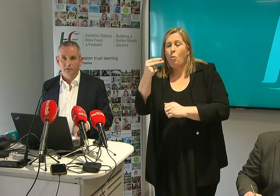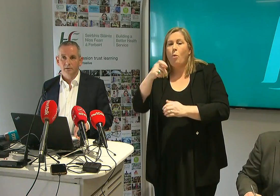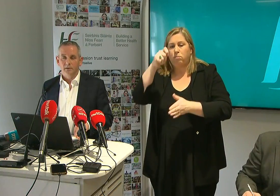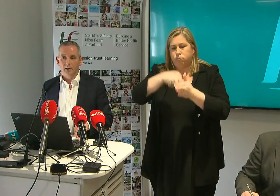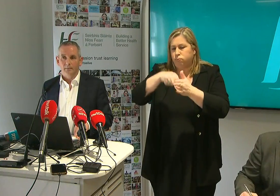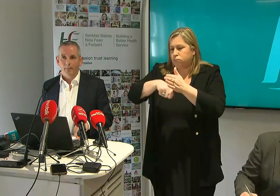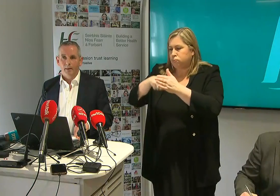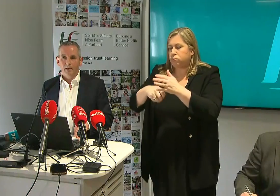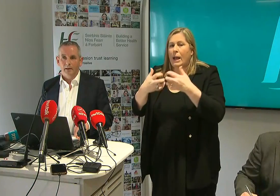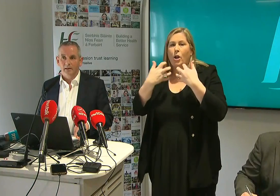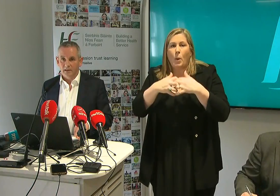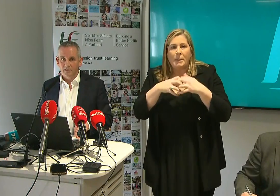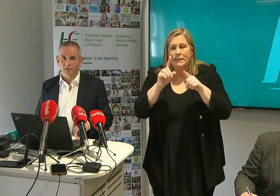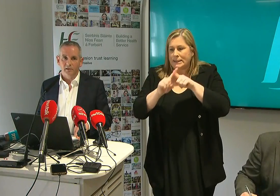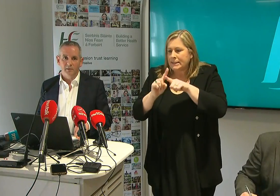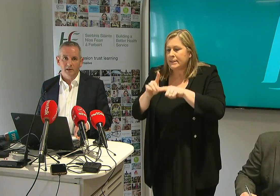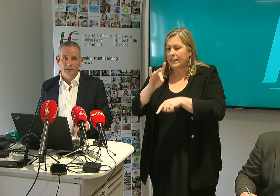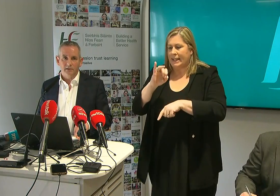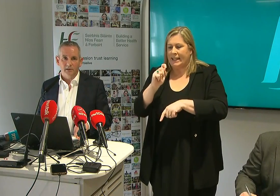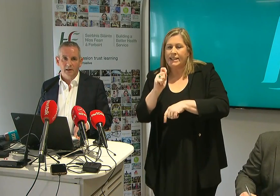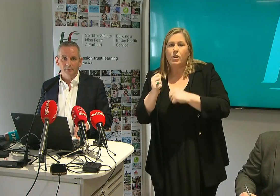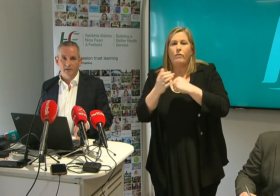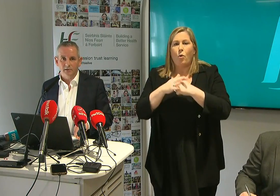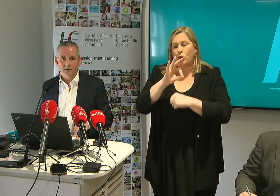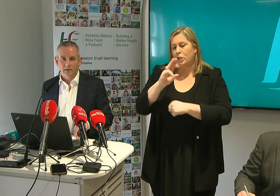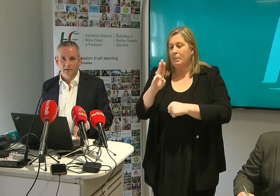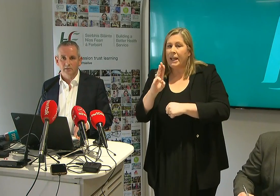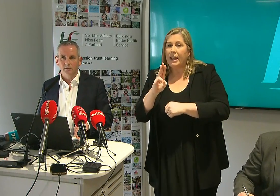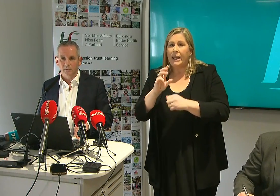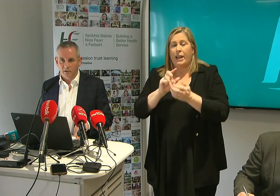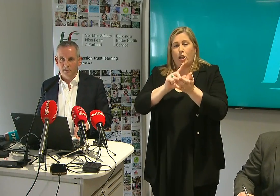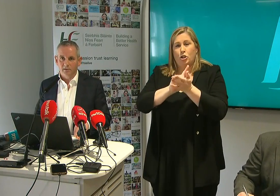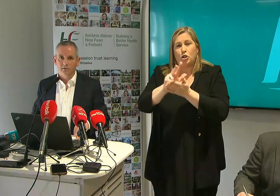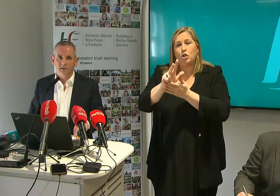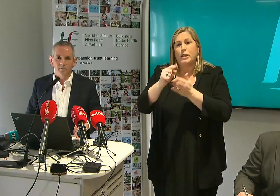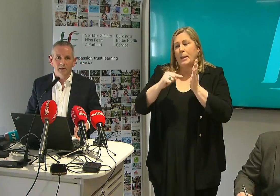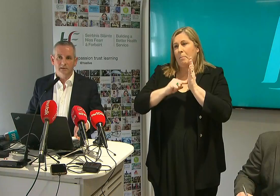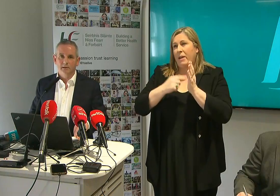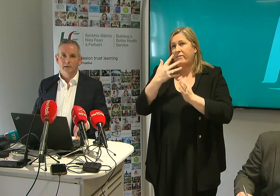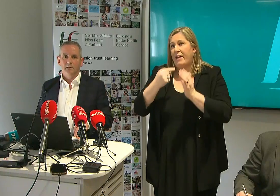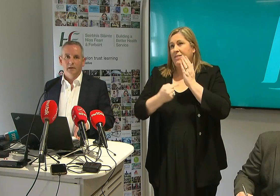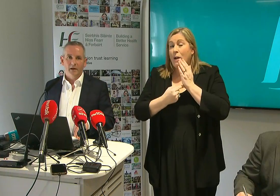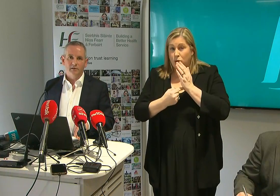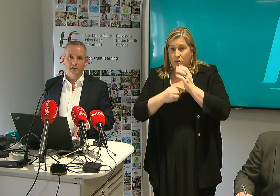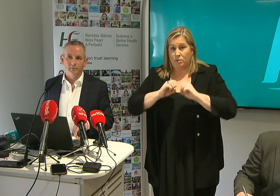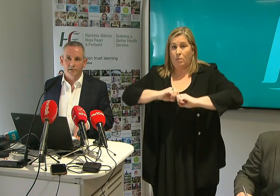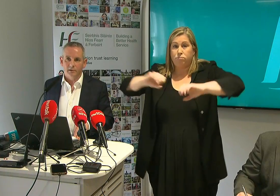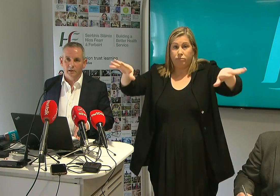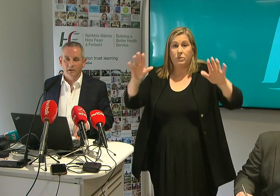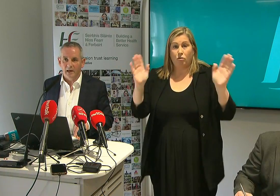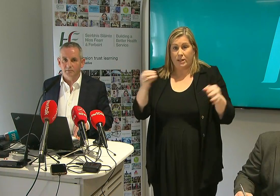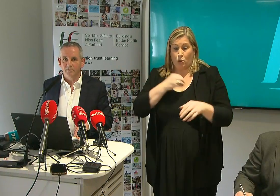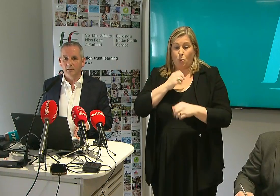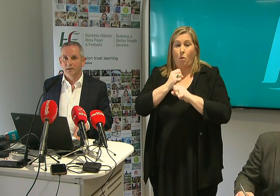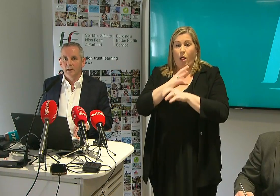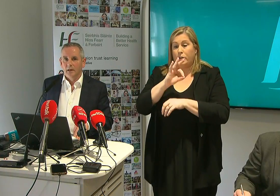equipment, kits for our GPs, 13,500 kits distributed to our GPs. I mentioned the numbers just